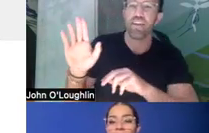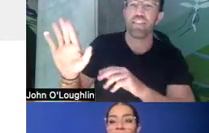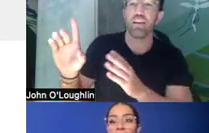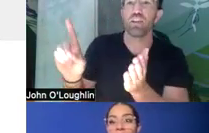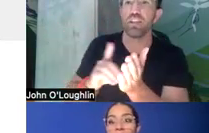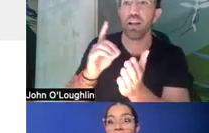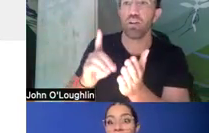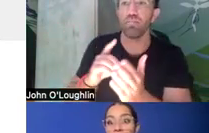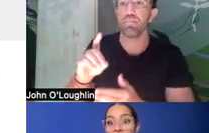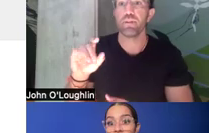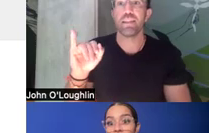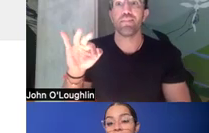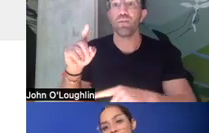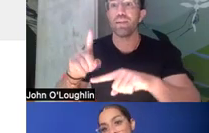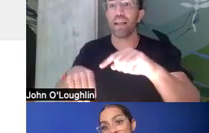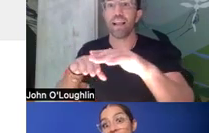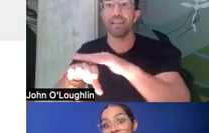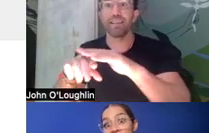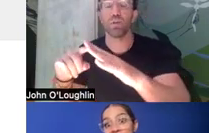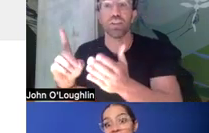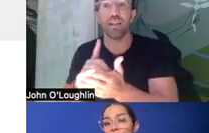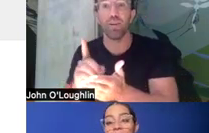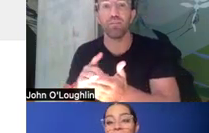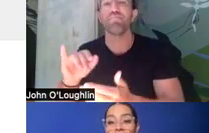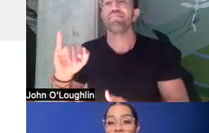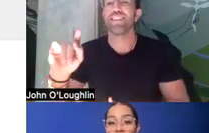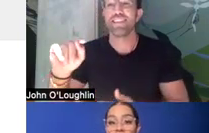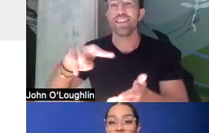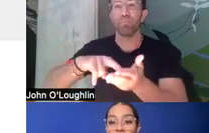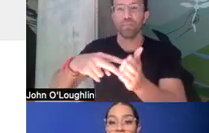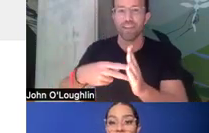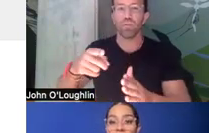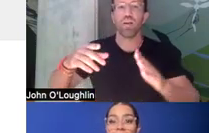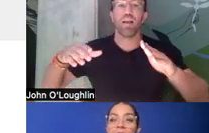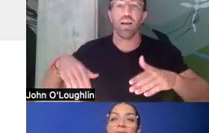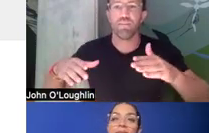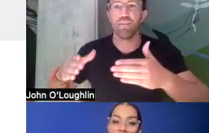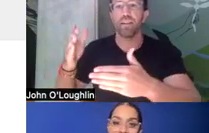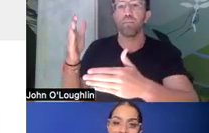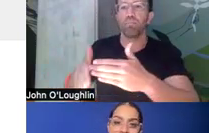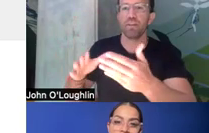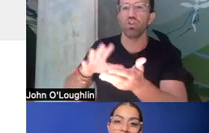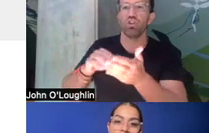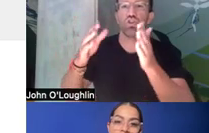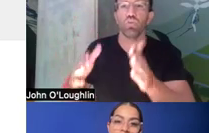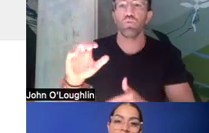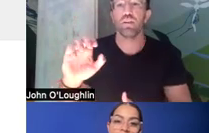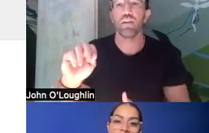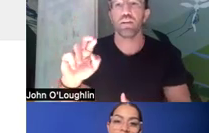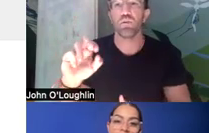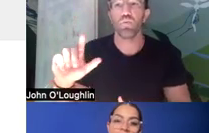and you want to see the sign, the dictionary, if you can't access the dictionary, that means that you have